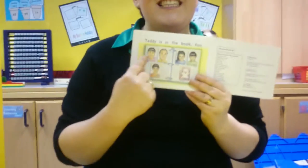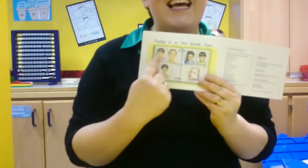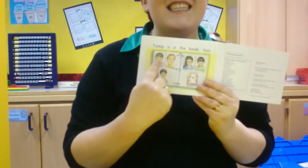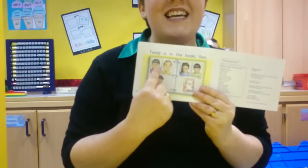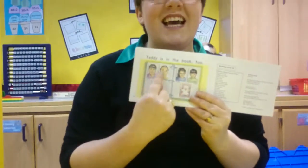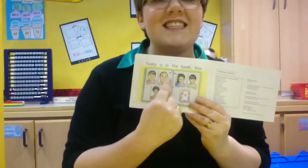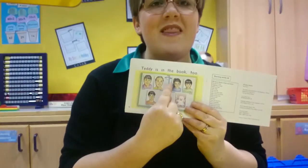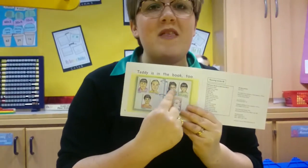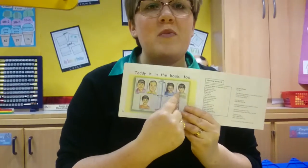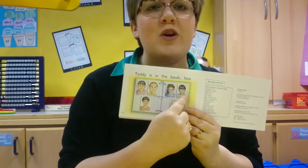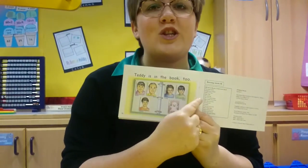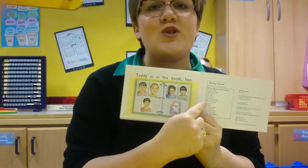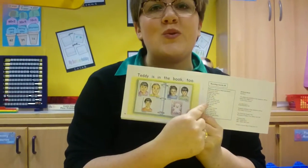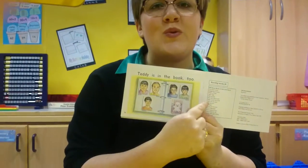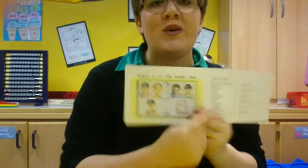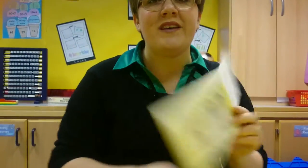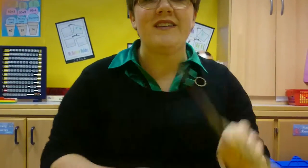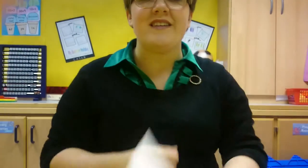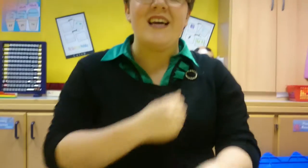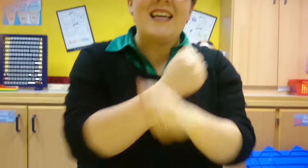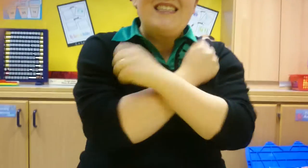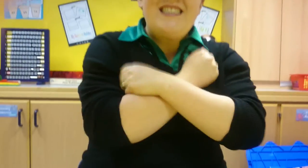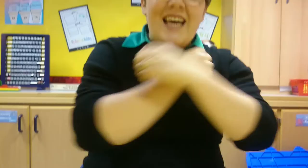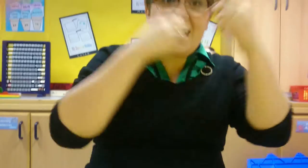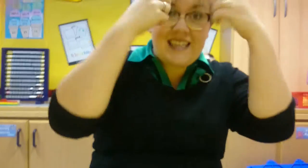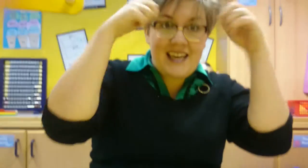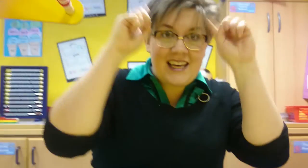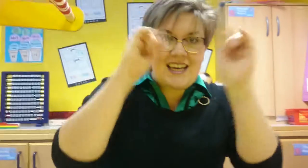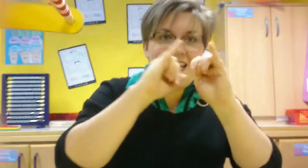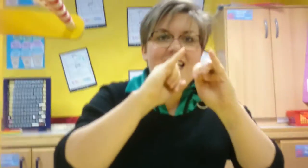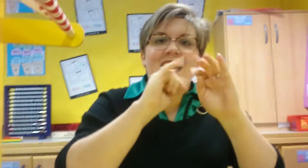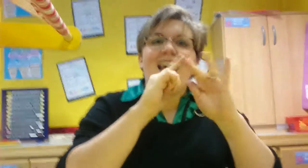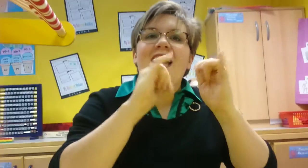Teddy is in the book too. Teddy